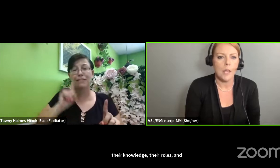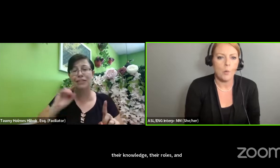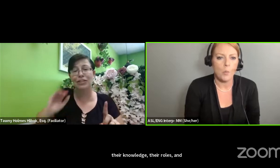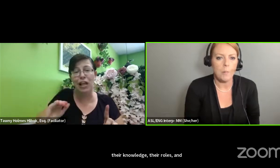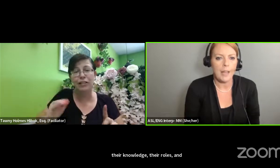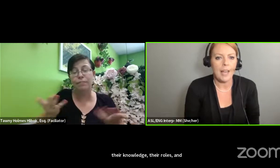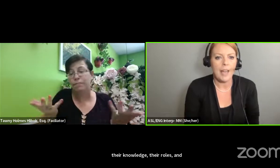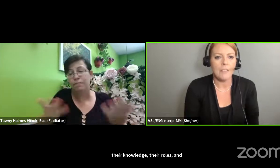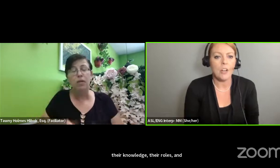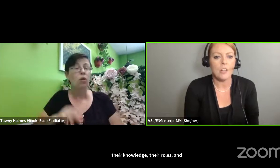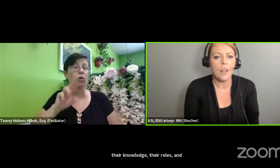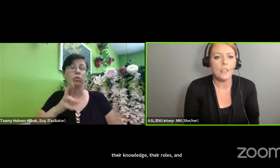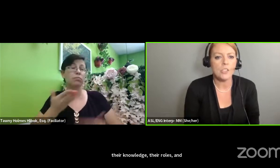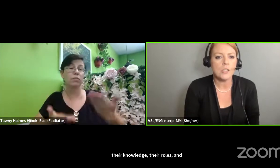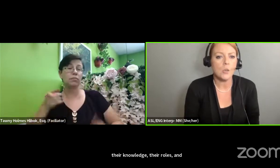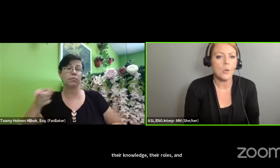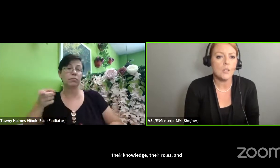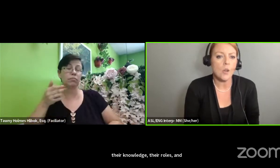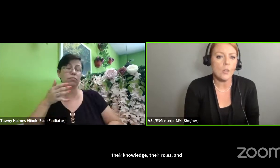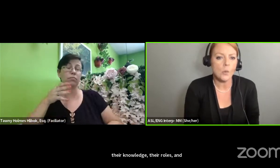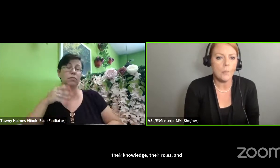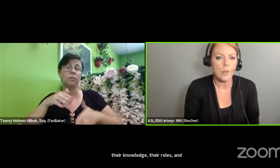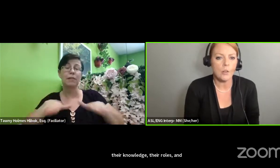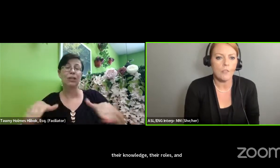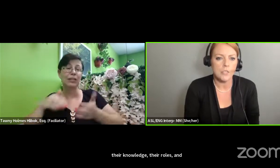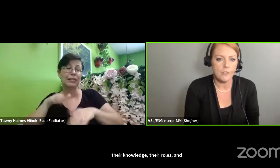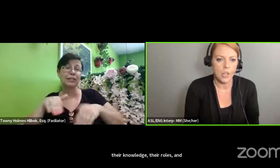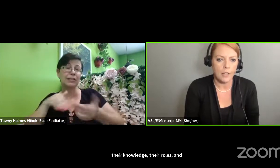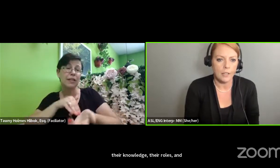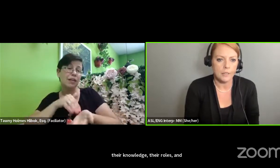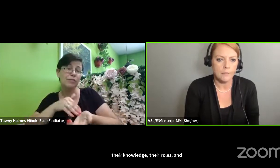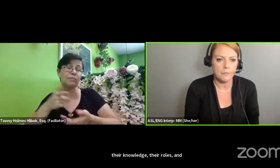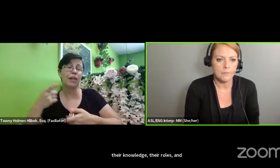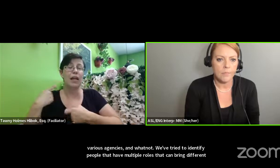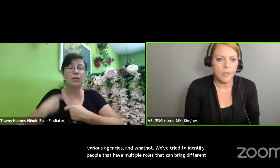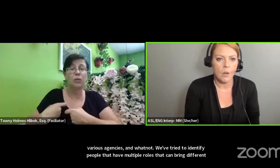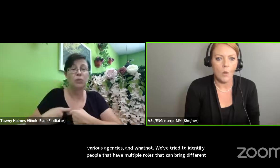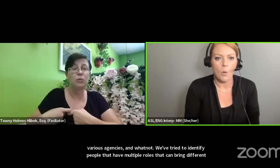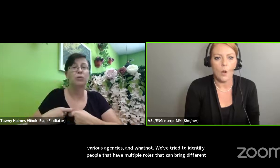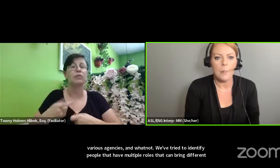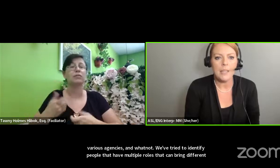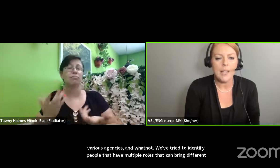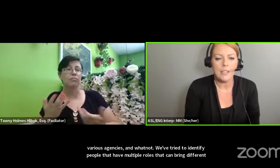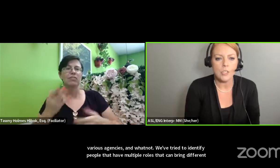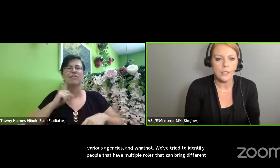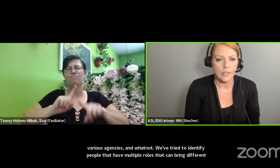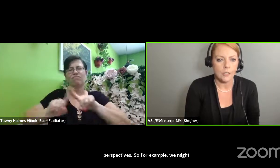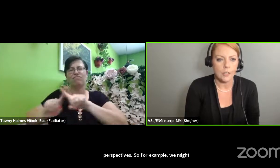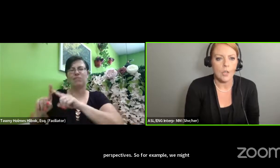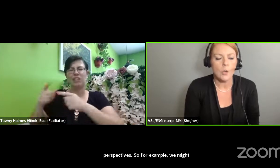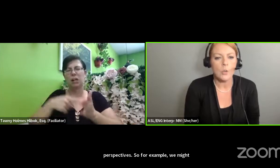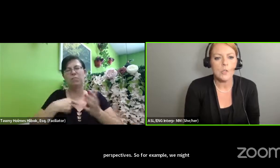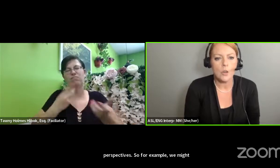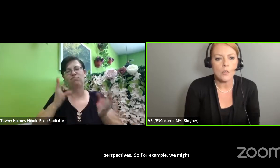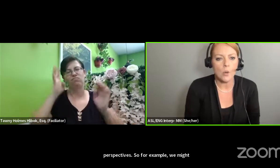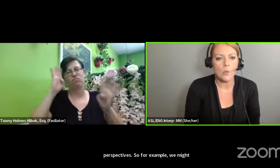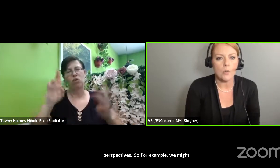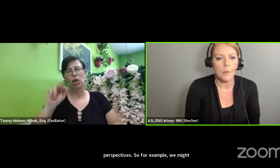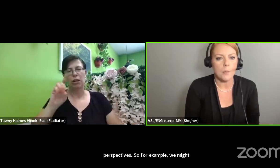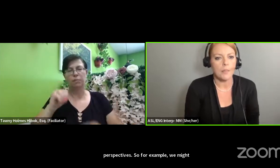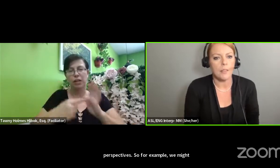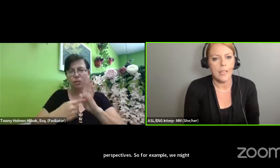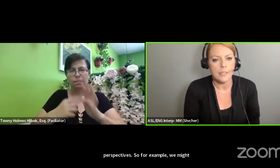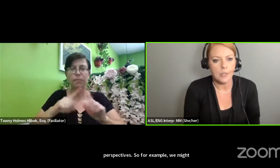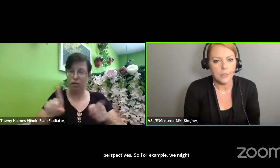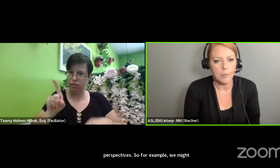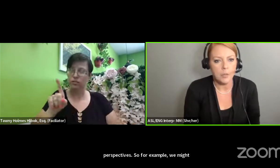for example, we might have an audiologist who is also a mother of a deaf child, or a pediatric doctor who is also